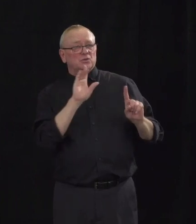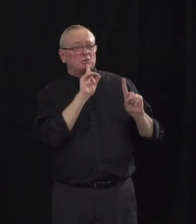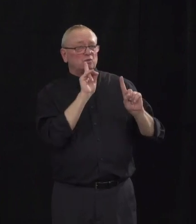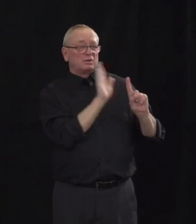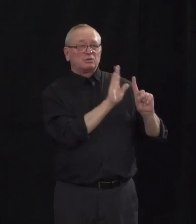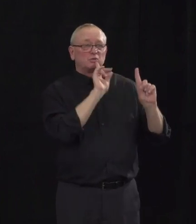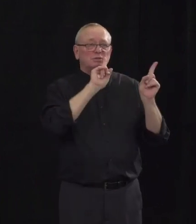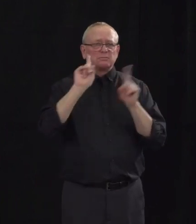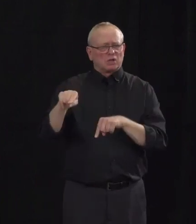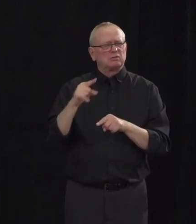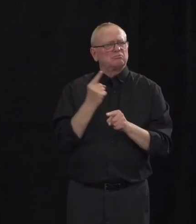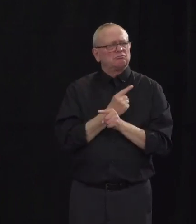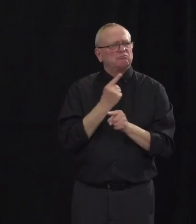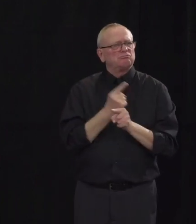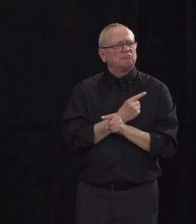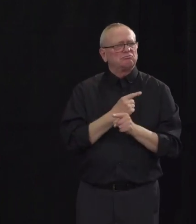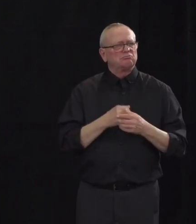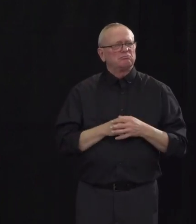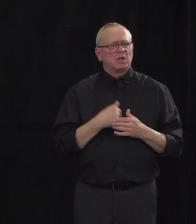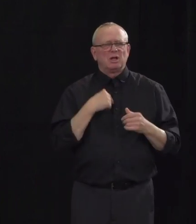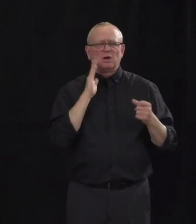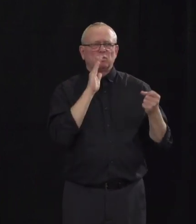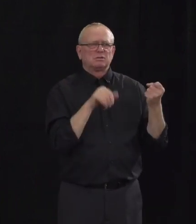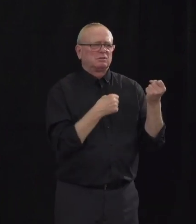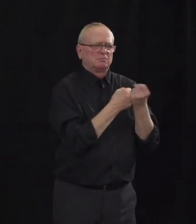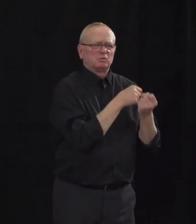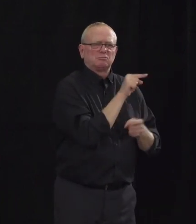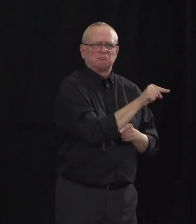the next caller, please? Next question